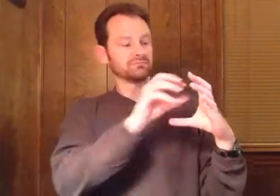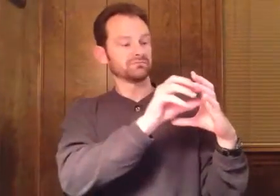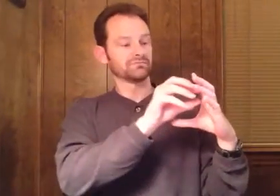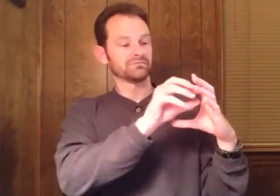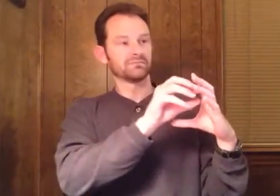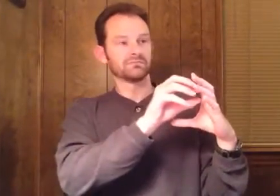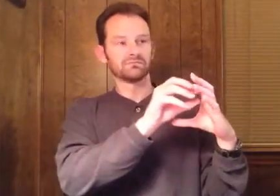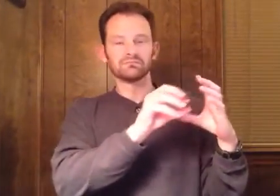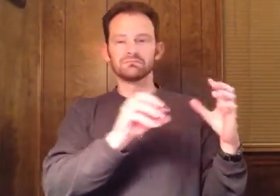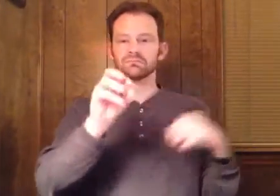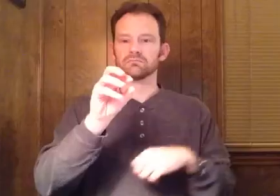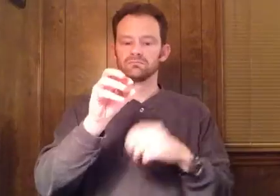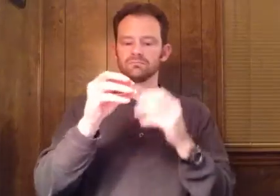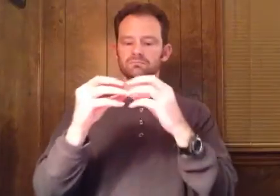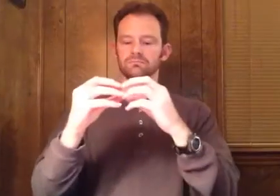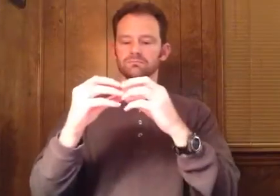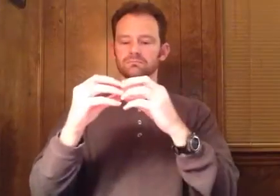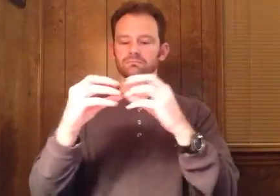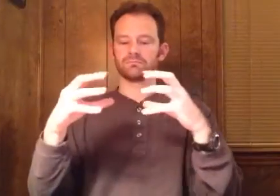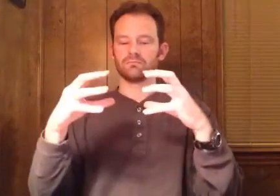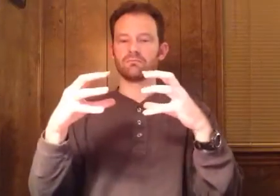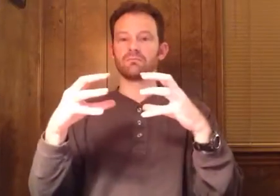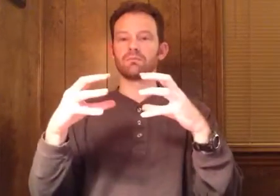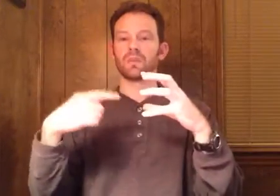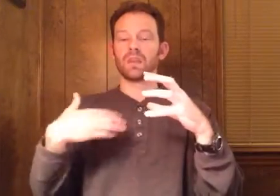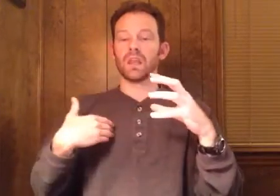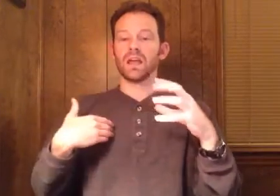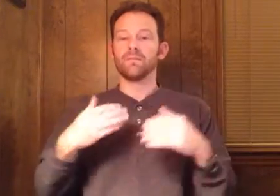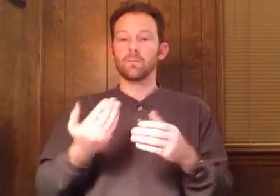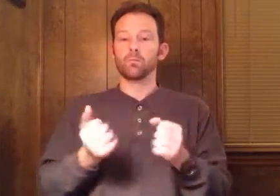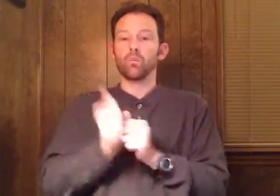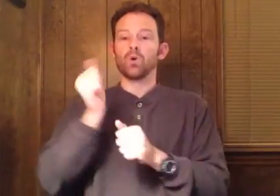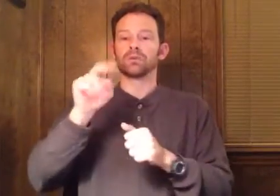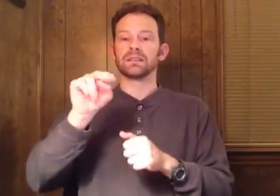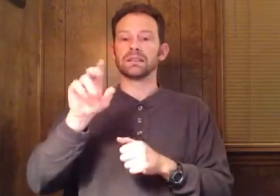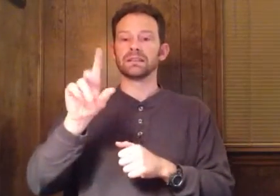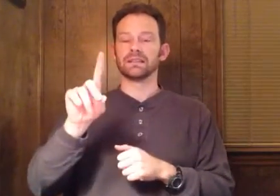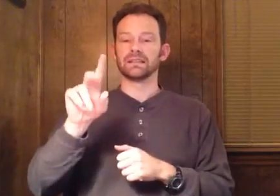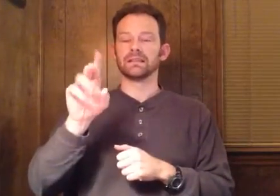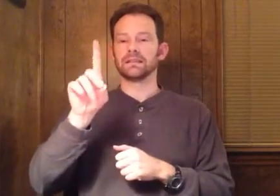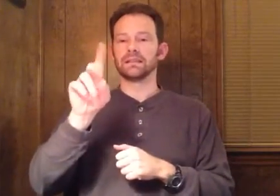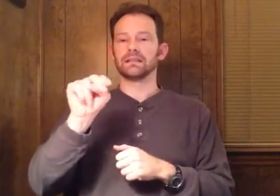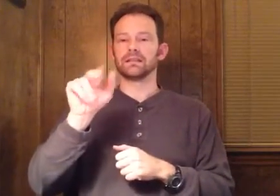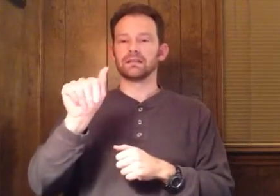The nucleus contains nearly all of the cell's DNA, and with it, the coded instructions for making proteins and other important